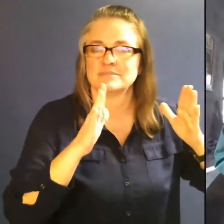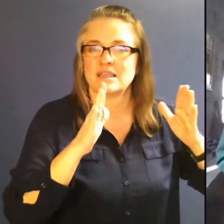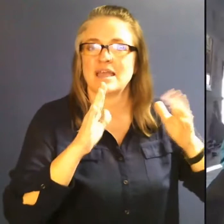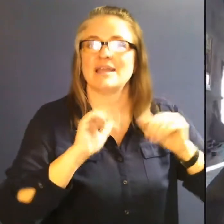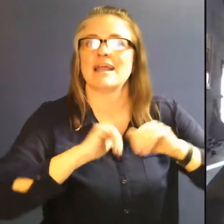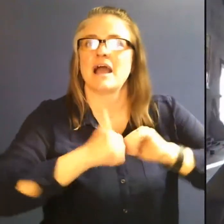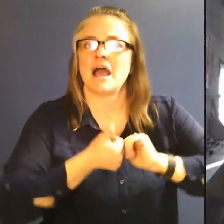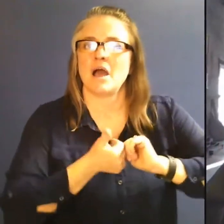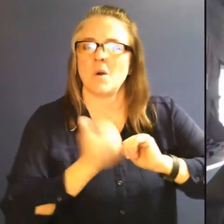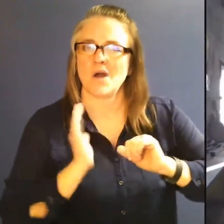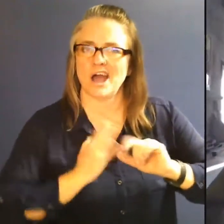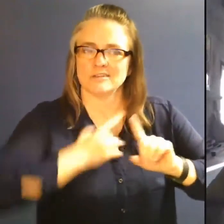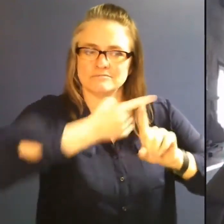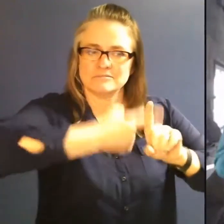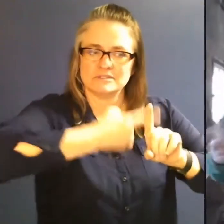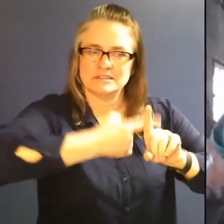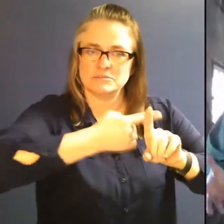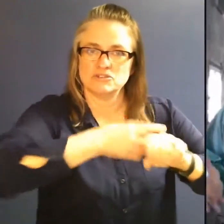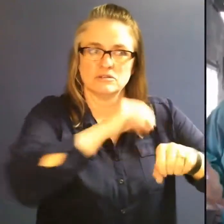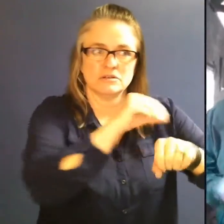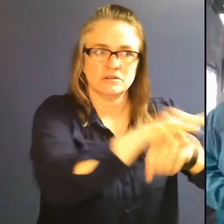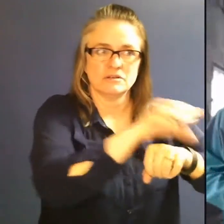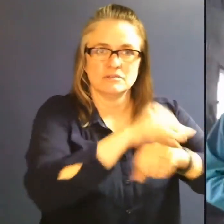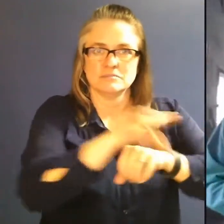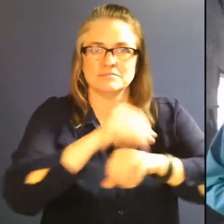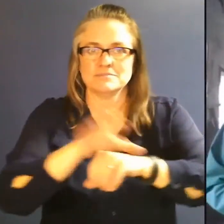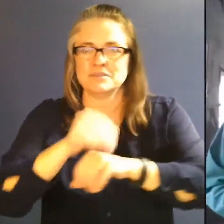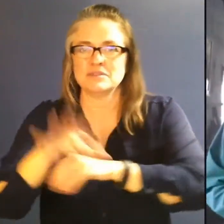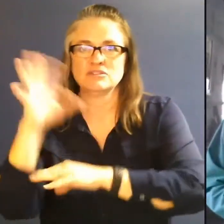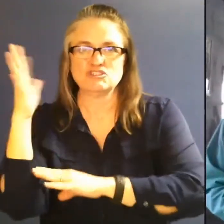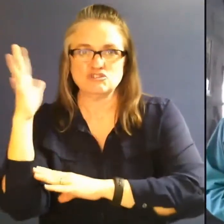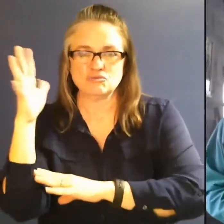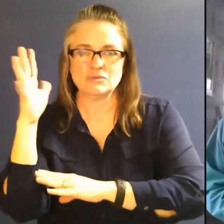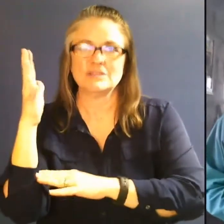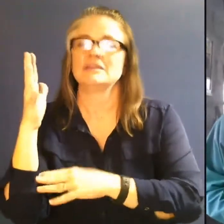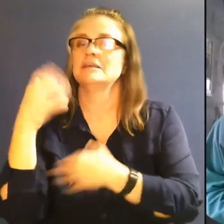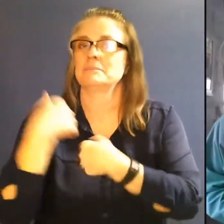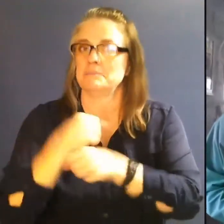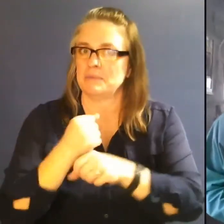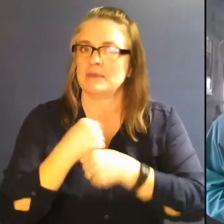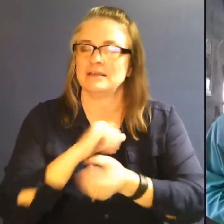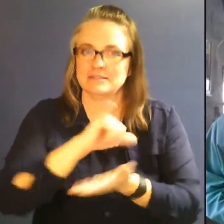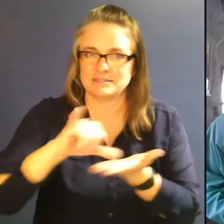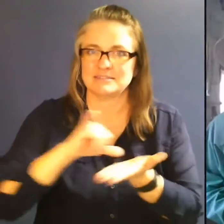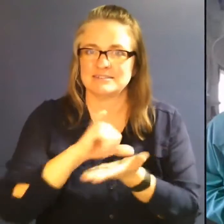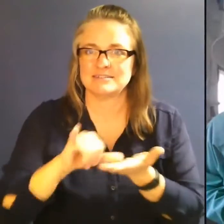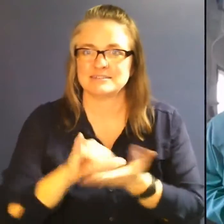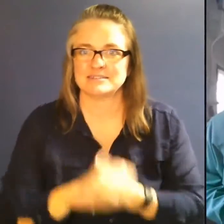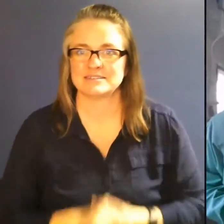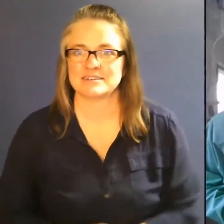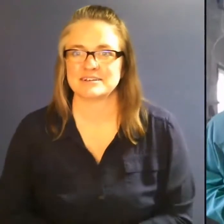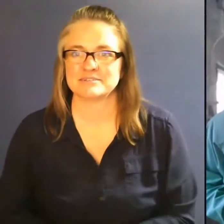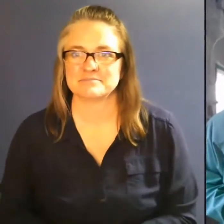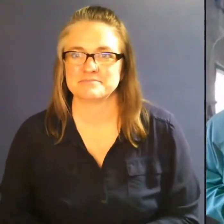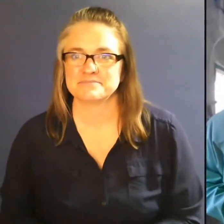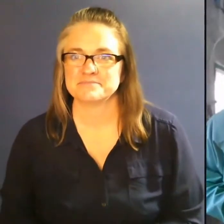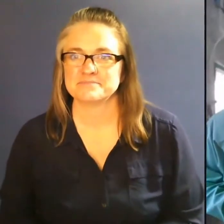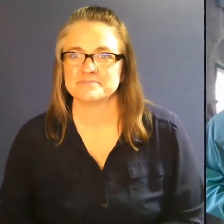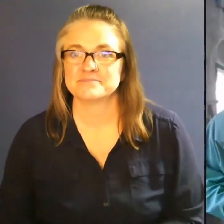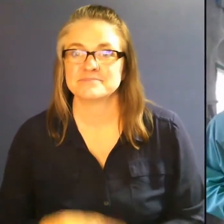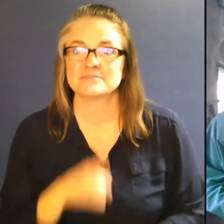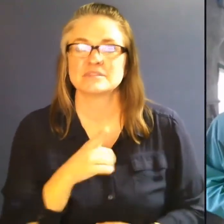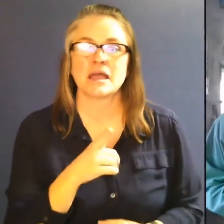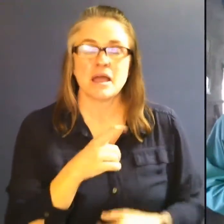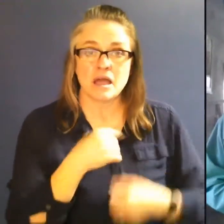the different the maple trees and the production of syrup. Which produces more, a younger or